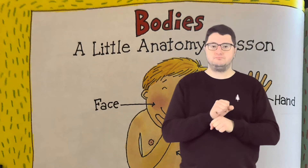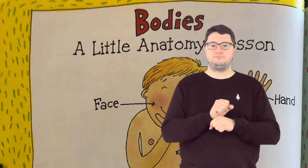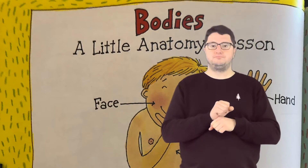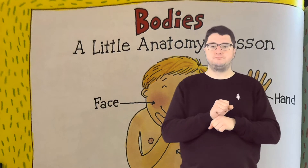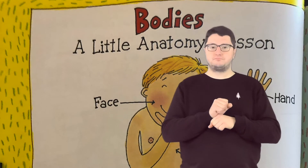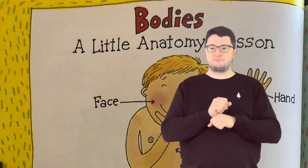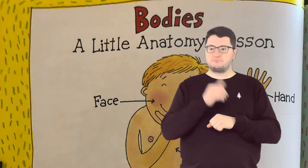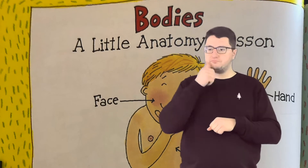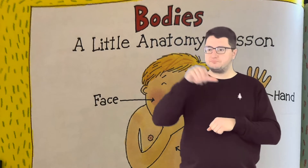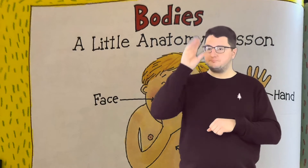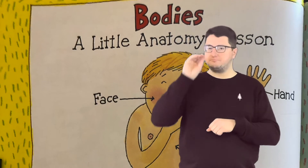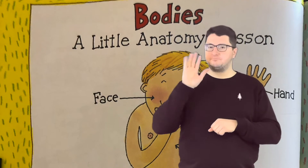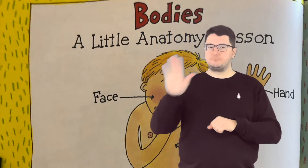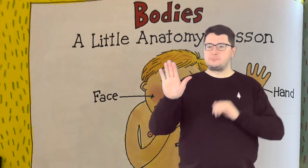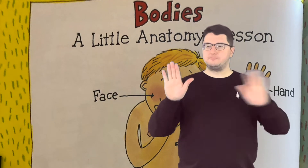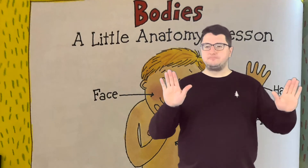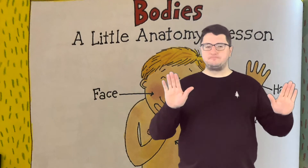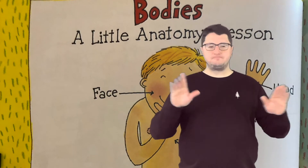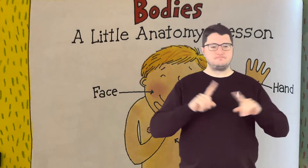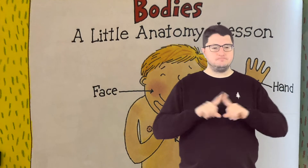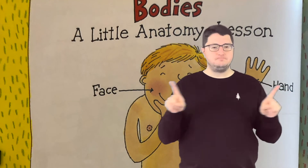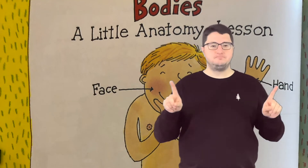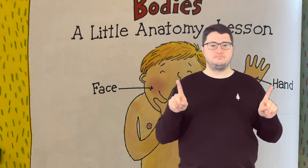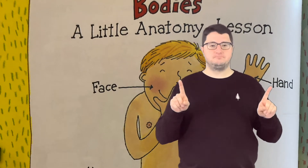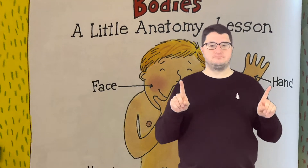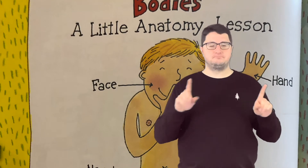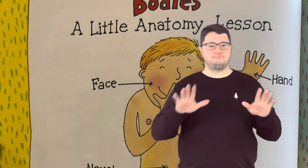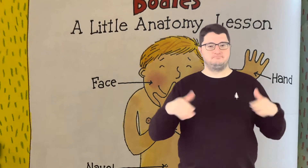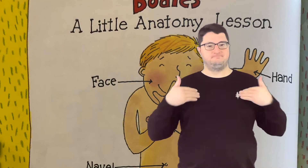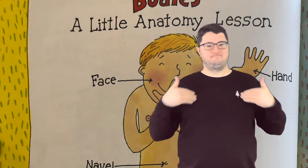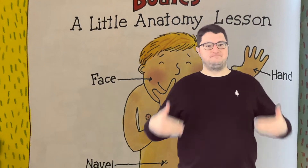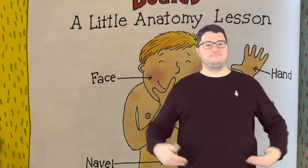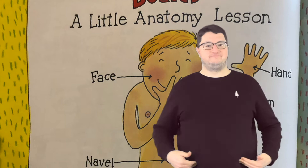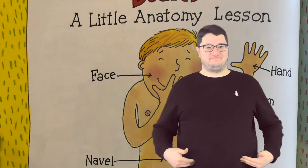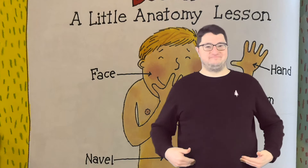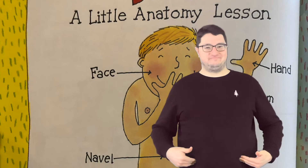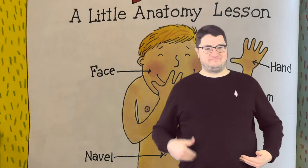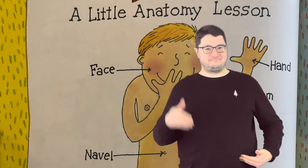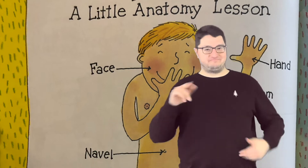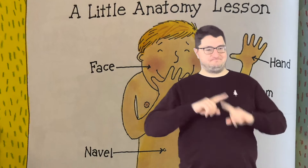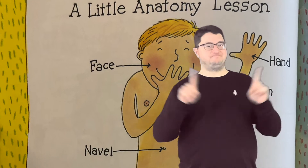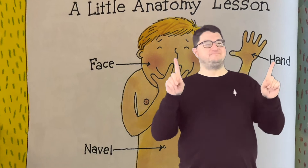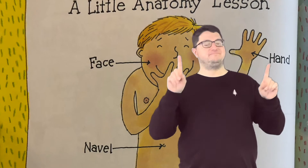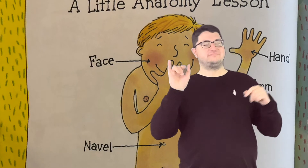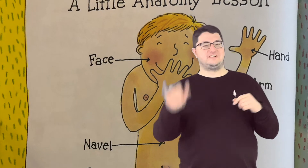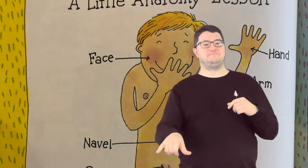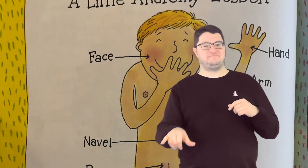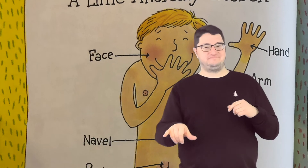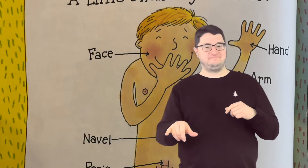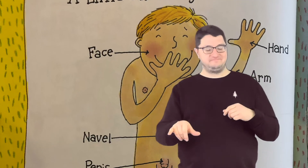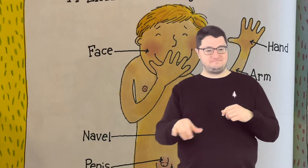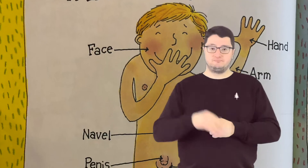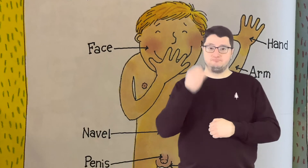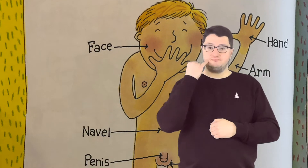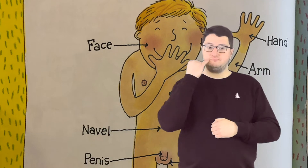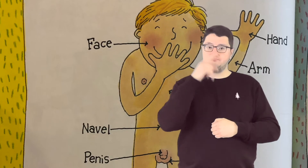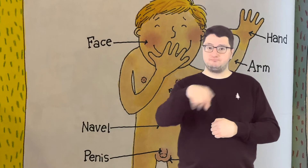Actually, the only sure way to tell boys and girls apart is by their bodies. If